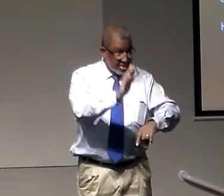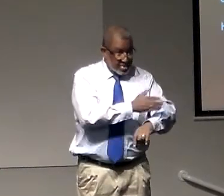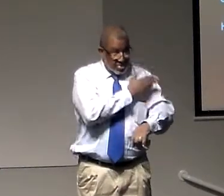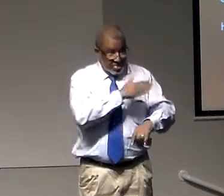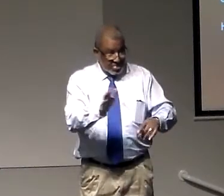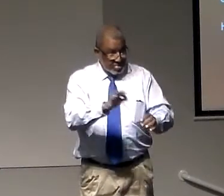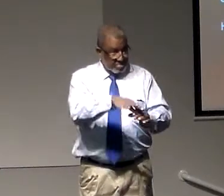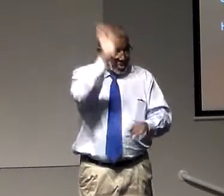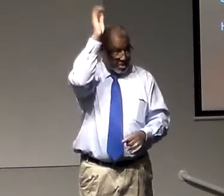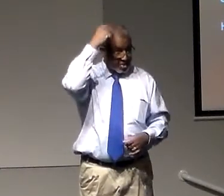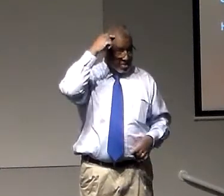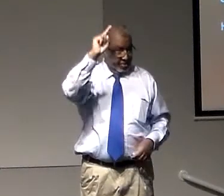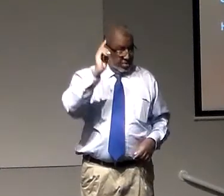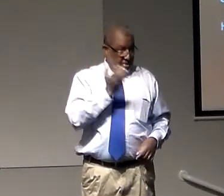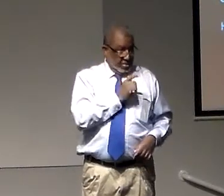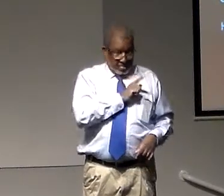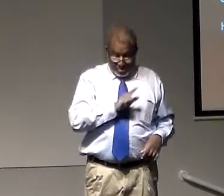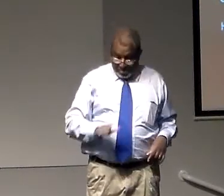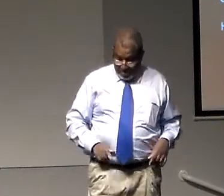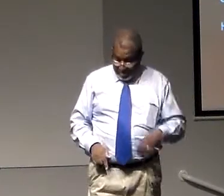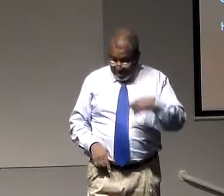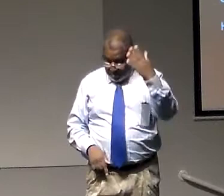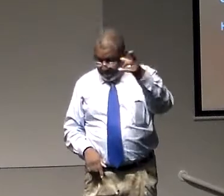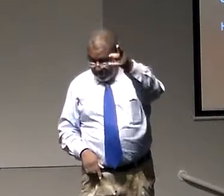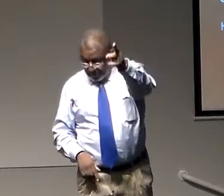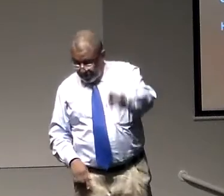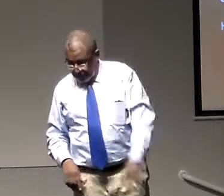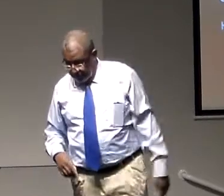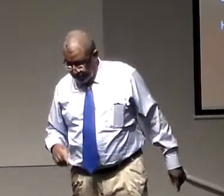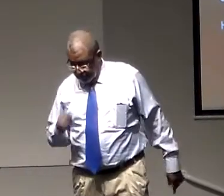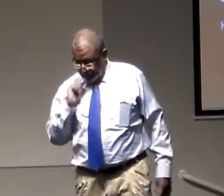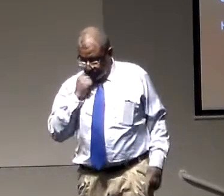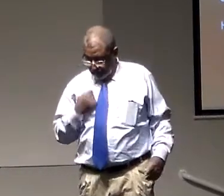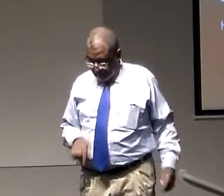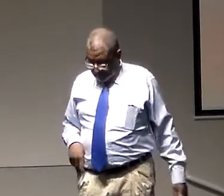signing, his song, his spiritual for the Lord.